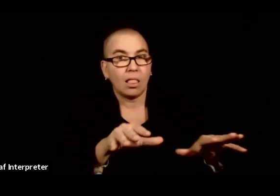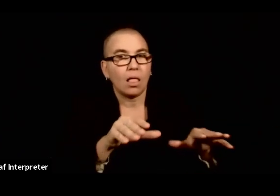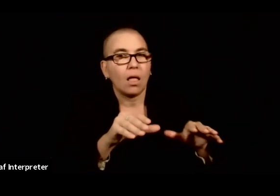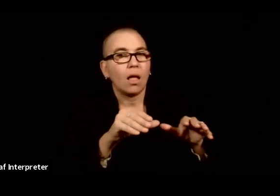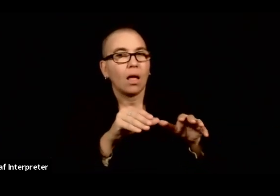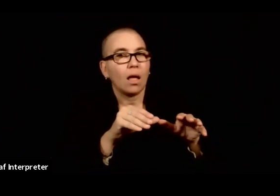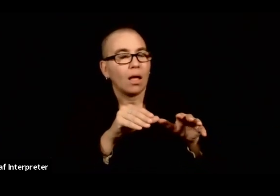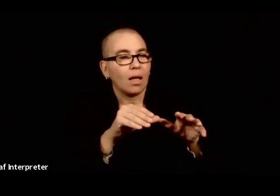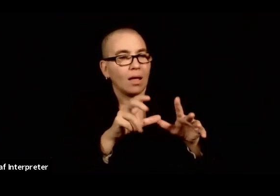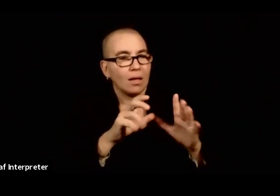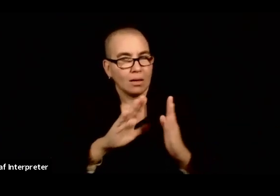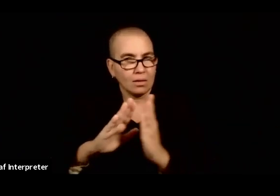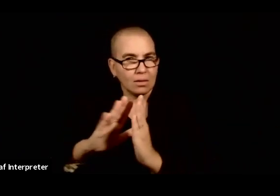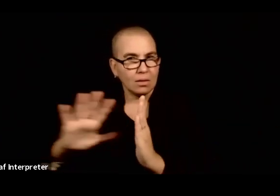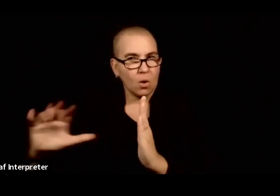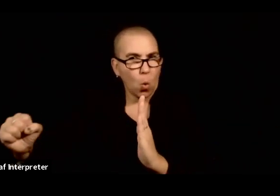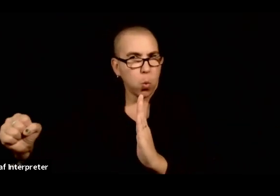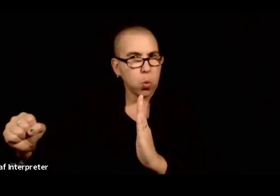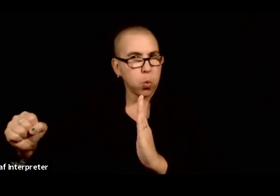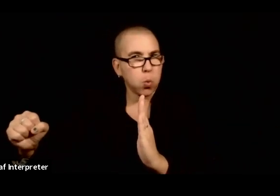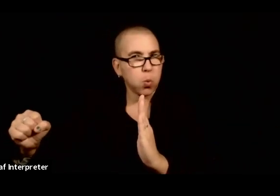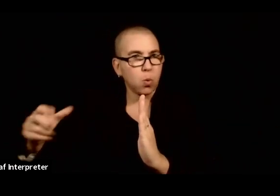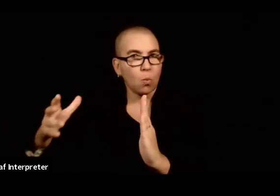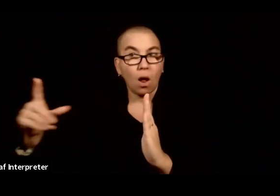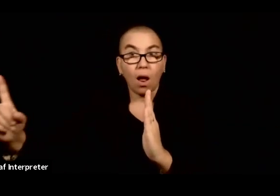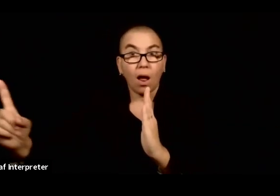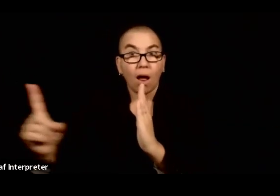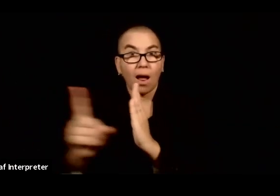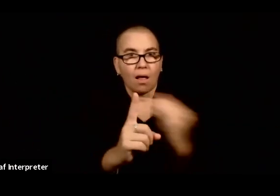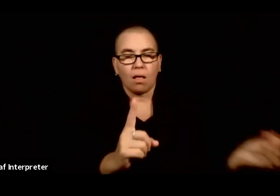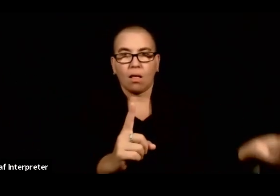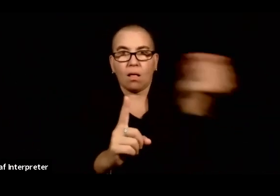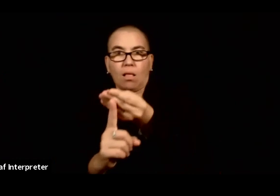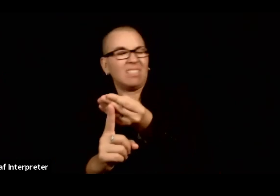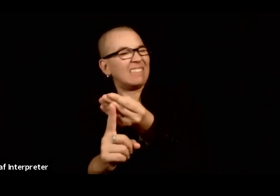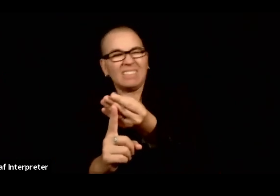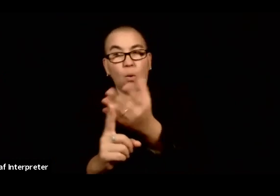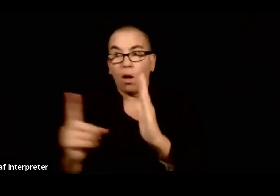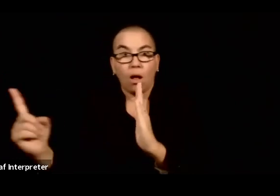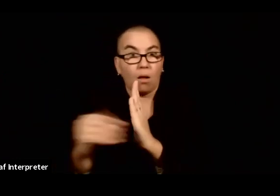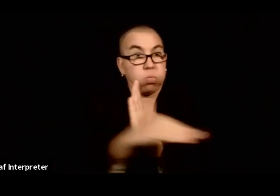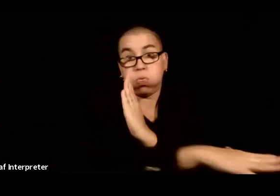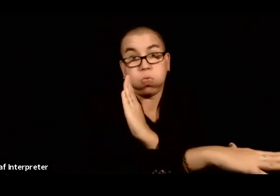in the facility. And so that's one of the things that we did need to consider with the guidance.